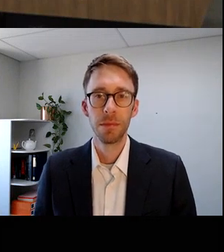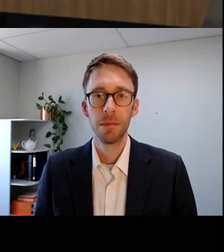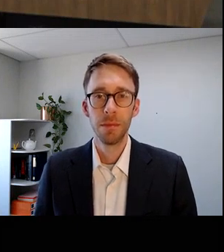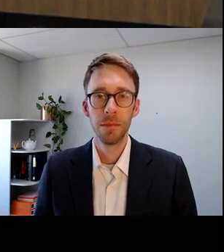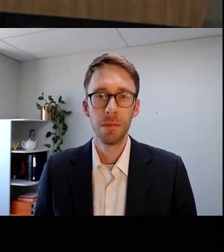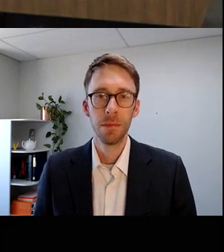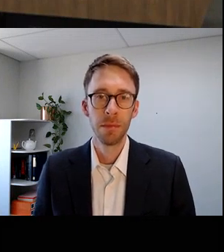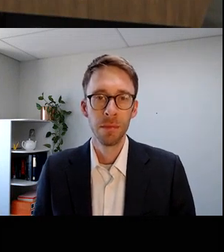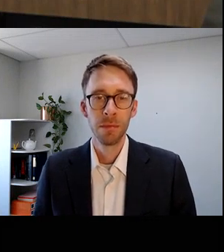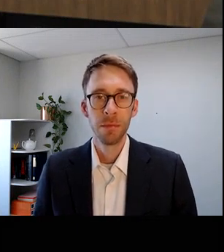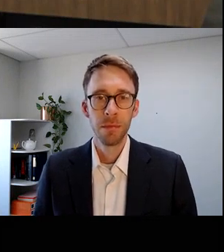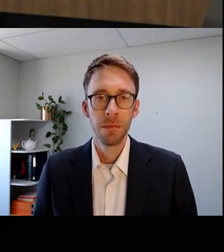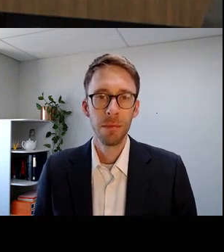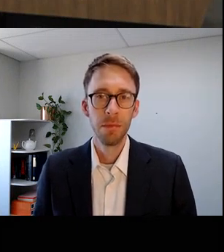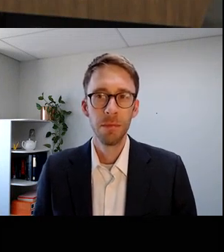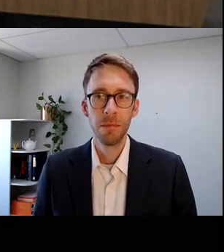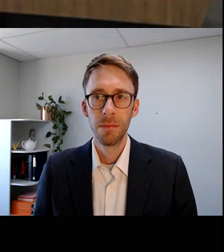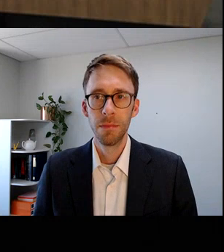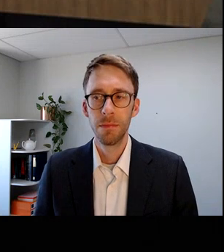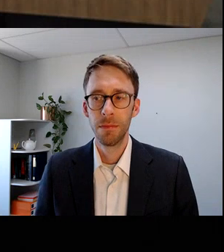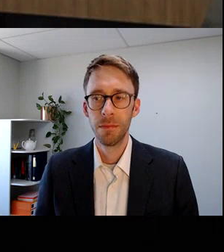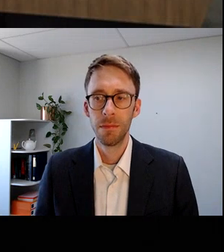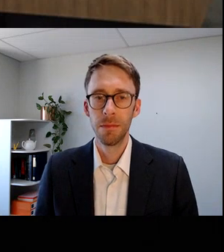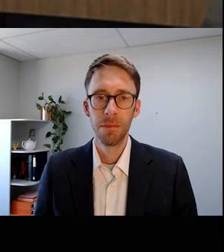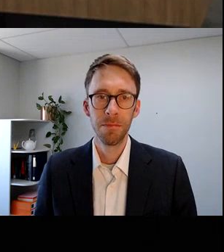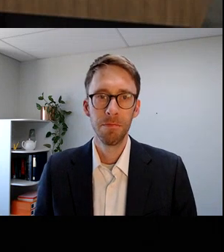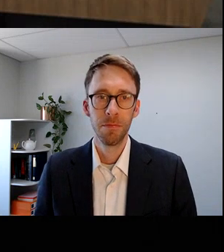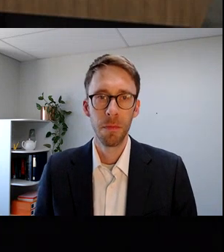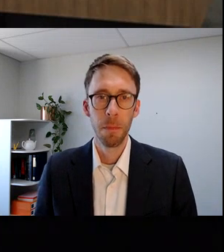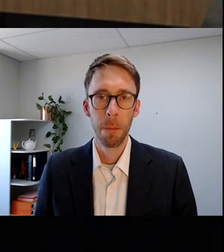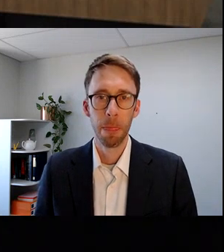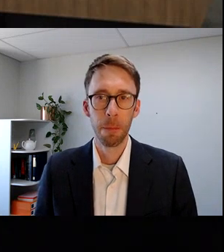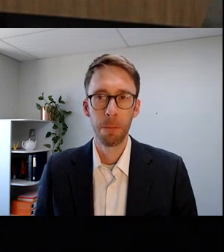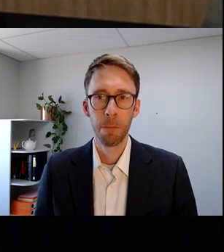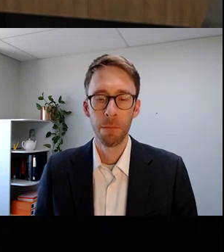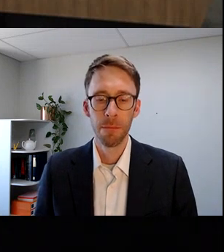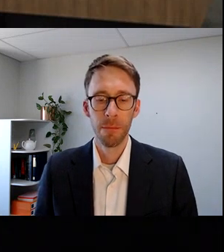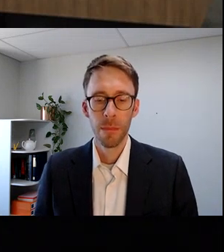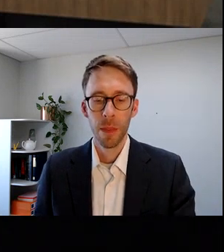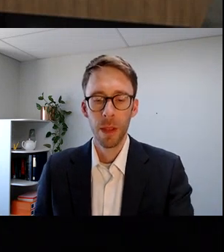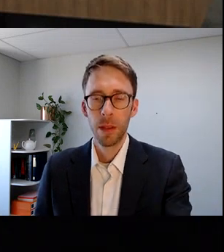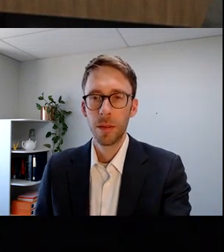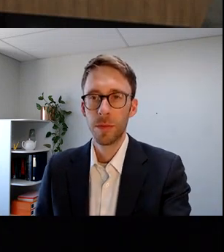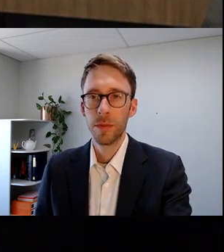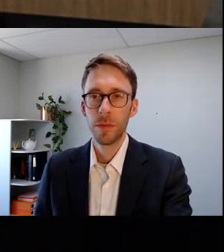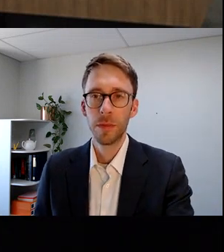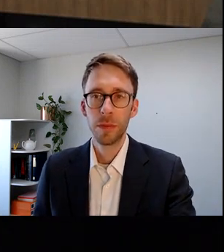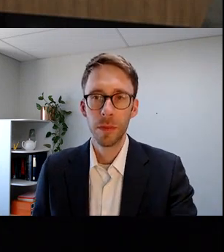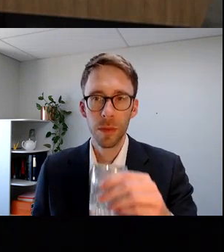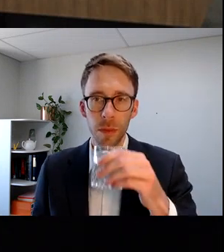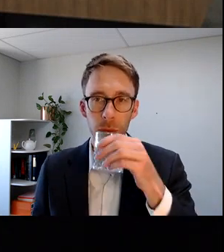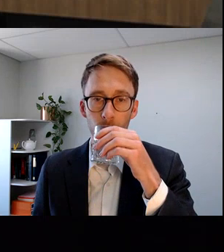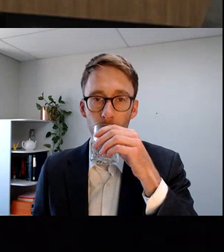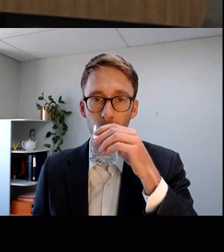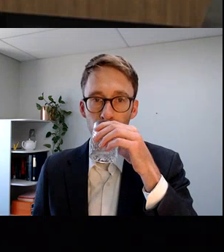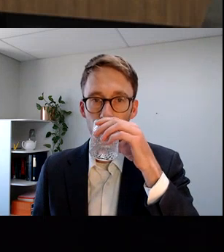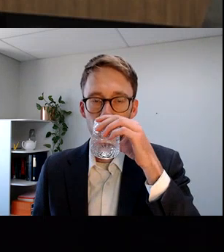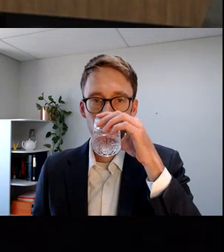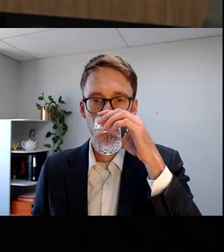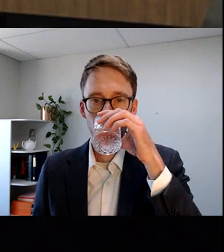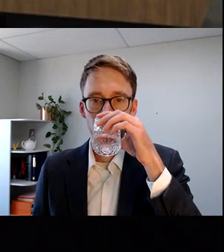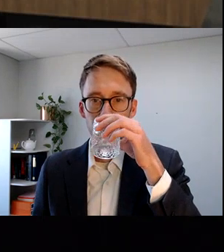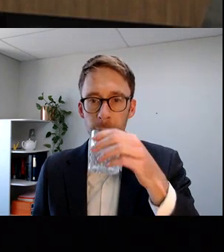there will be more discussion of those later. Both of these are valuable resources which hopefully will make our health